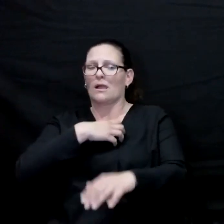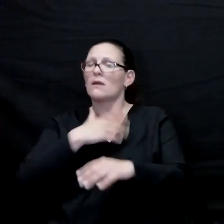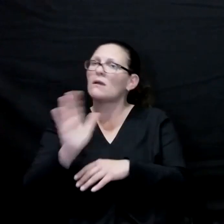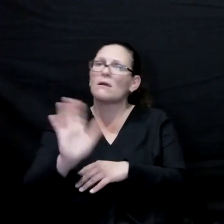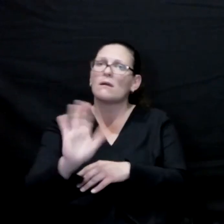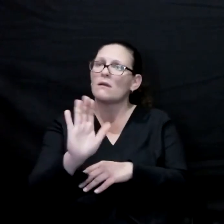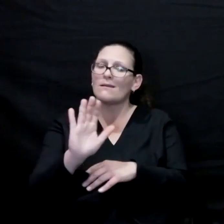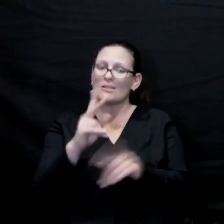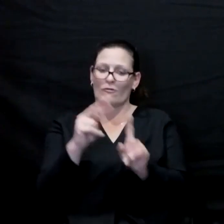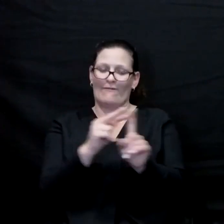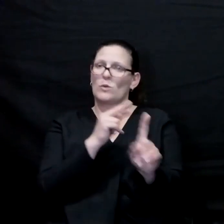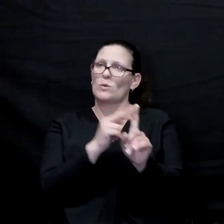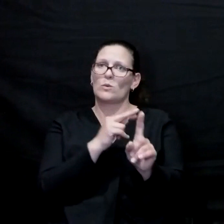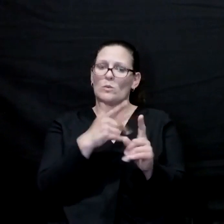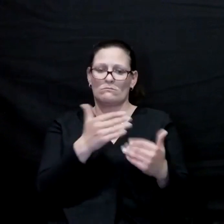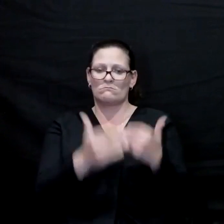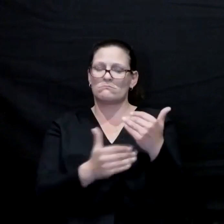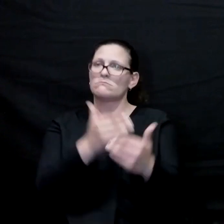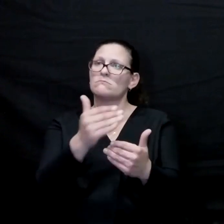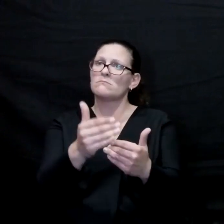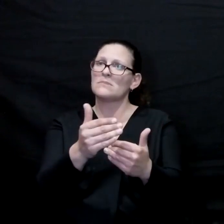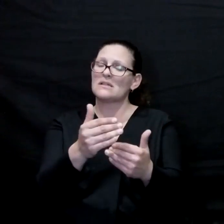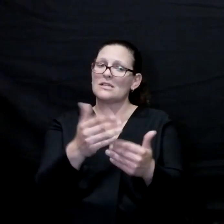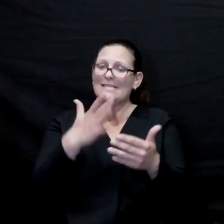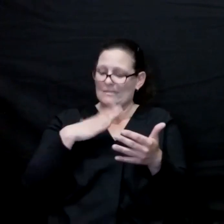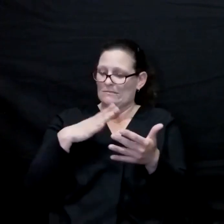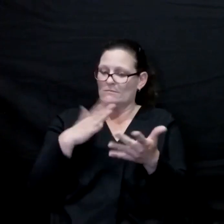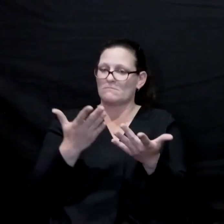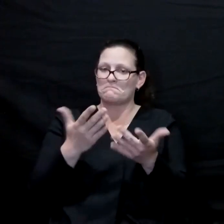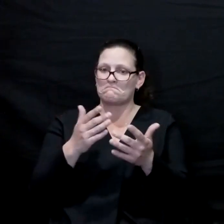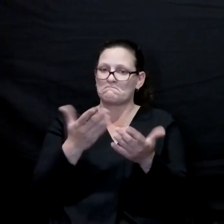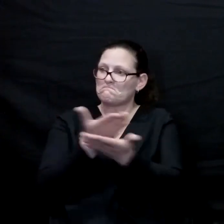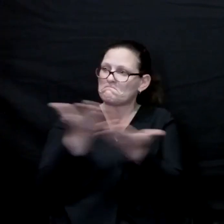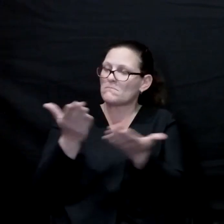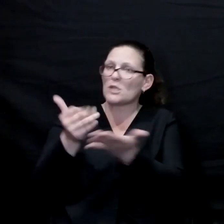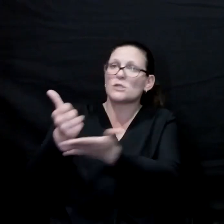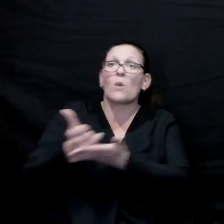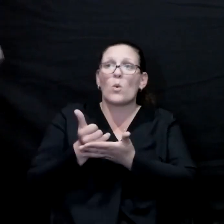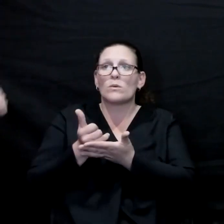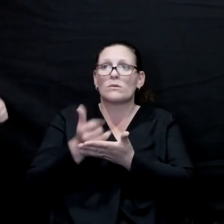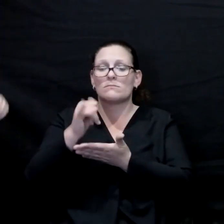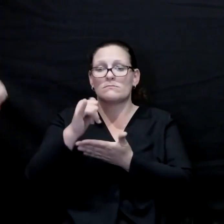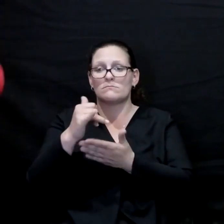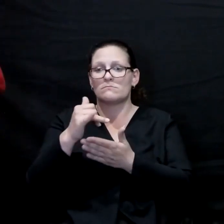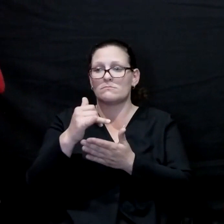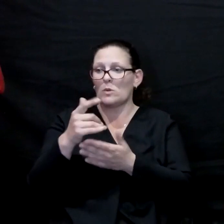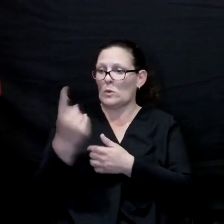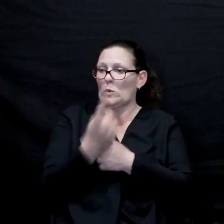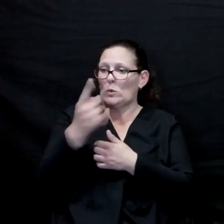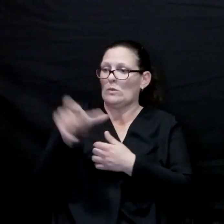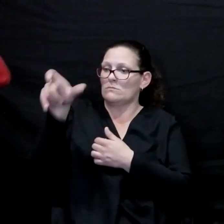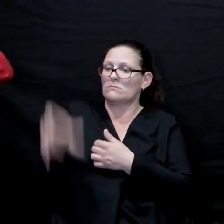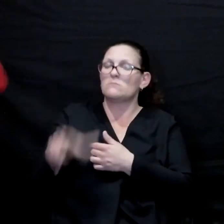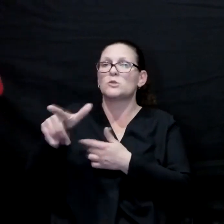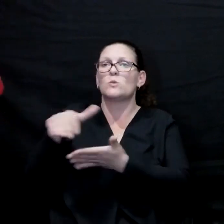it. Whoever helped you write your plan, prepare for your plan, they can support you